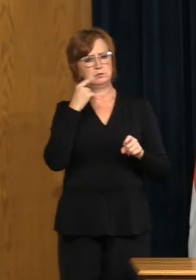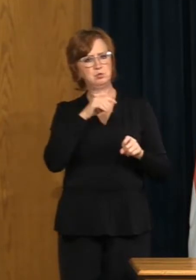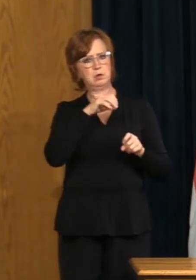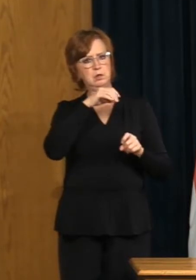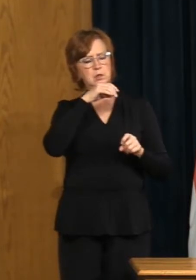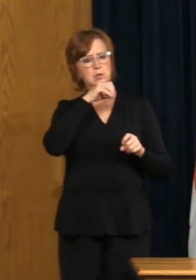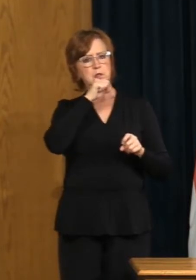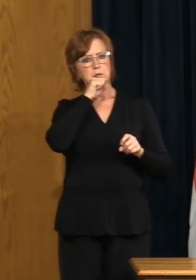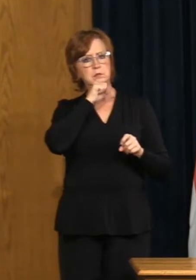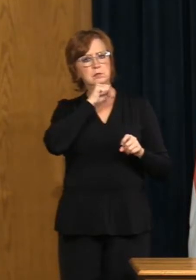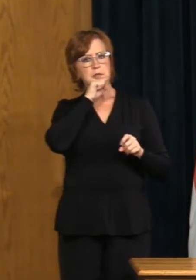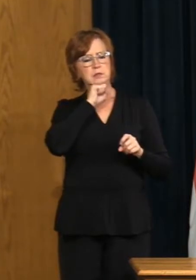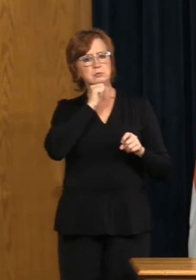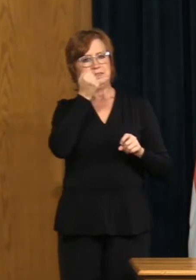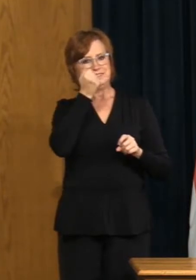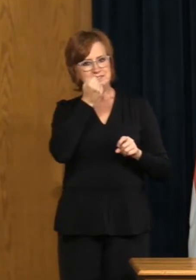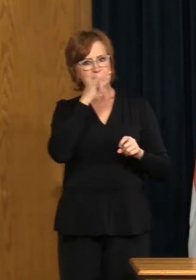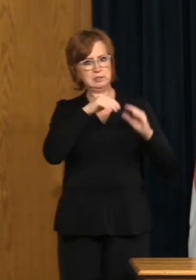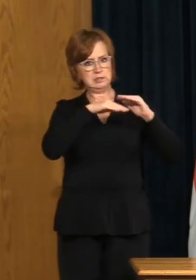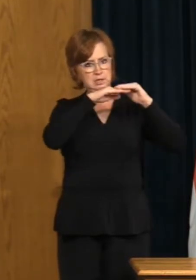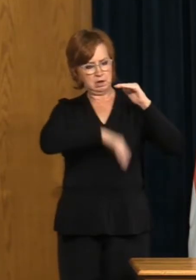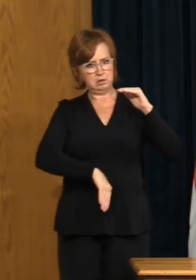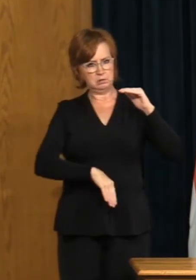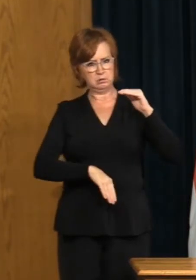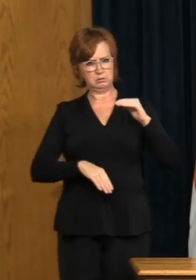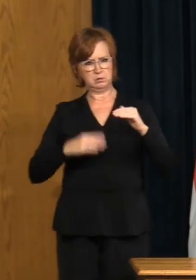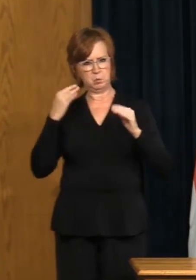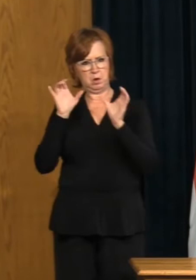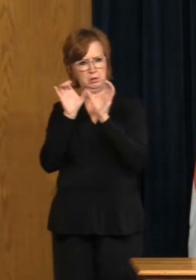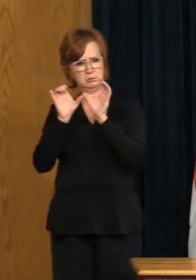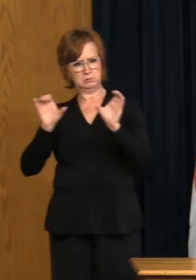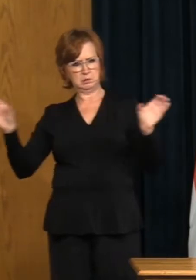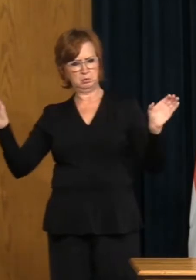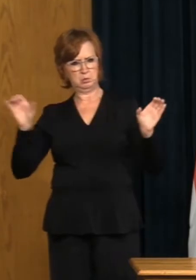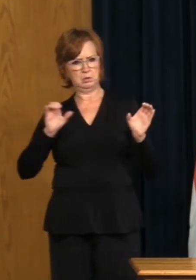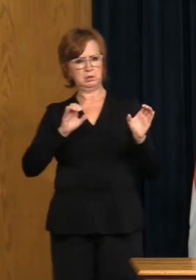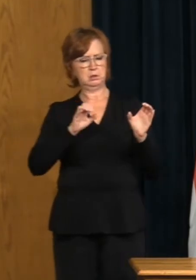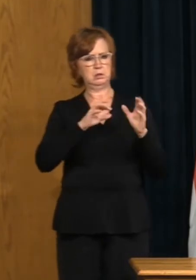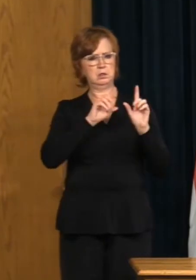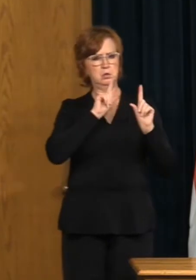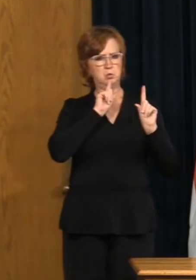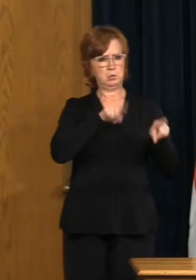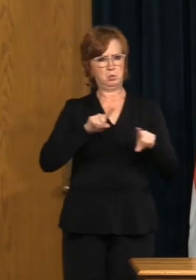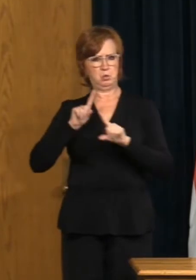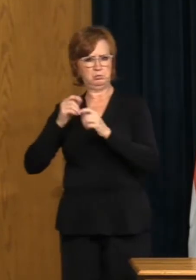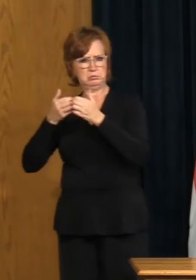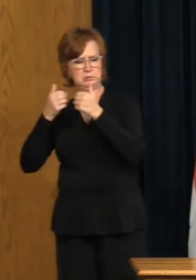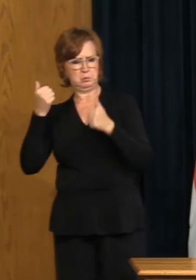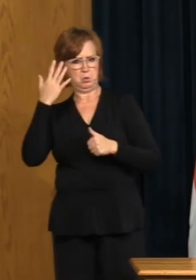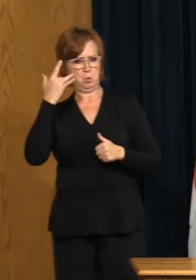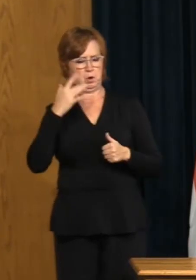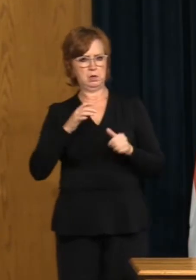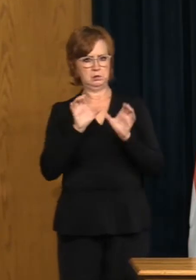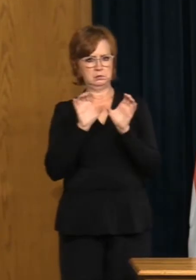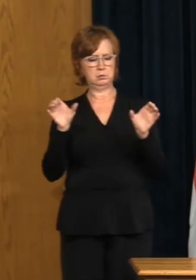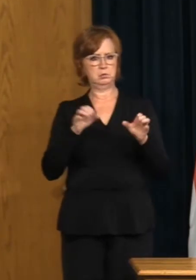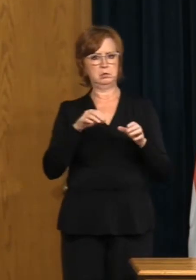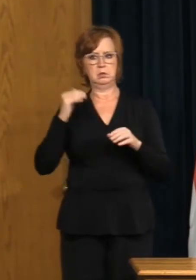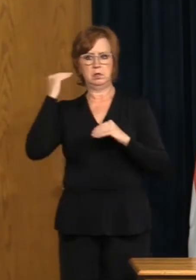is it going to be important to have that information separate from the daily updates? Yeah, so when we did an initial analysis